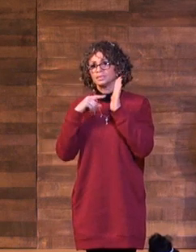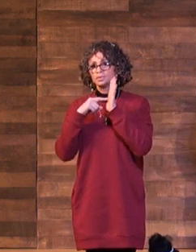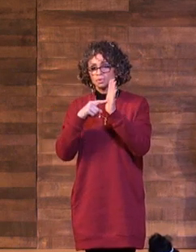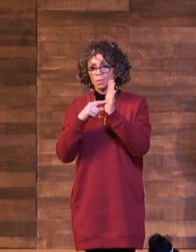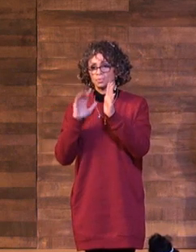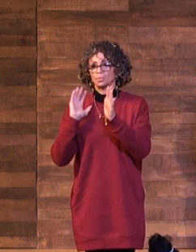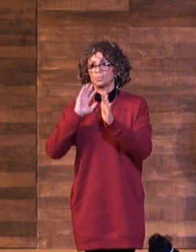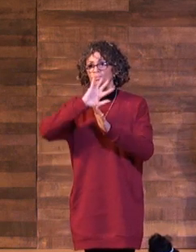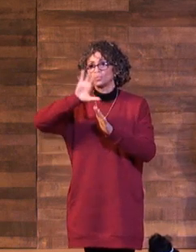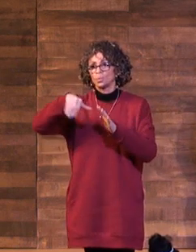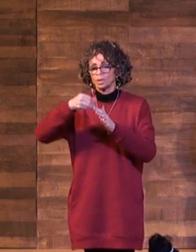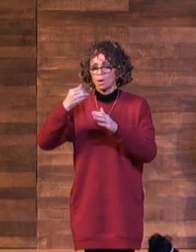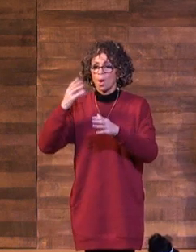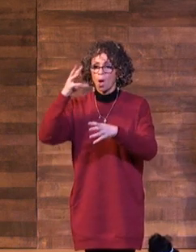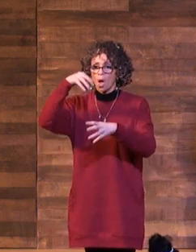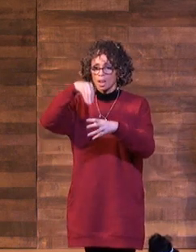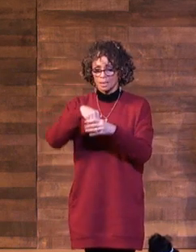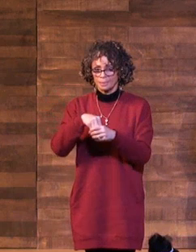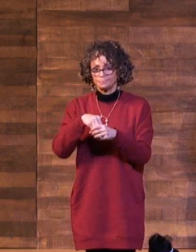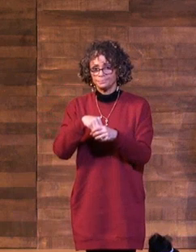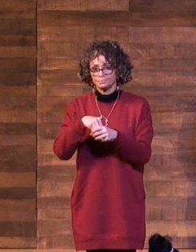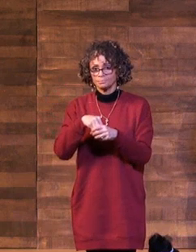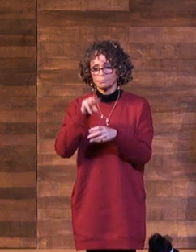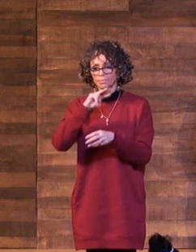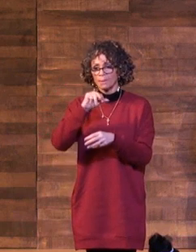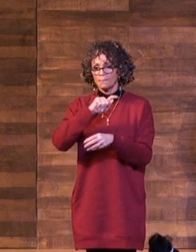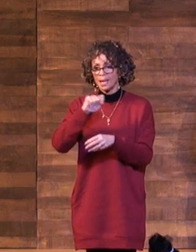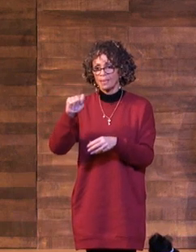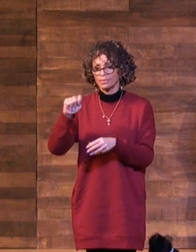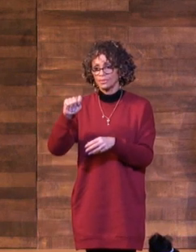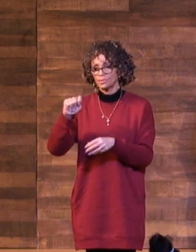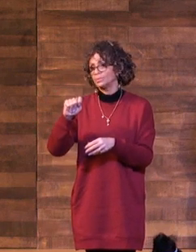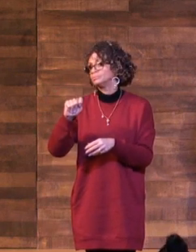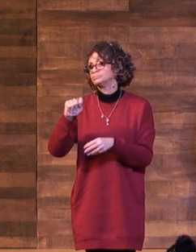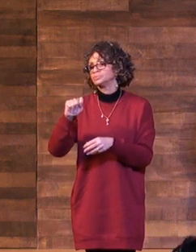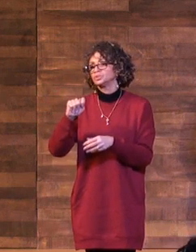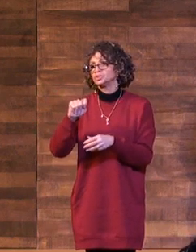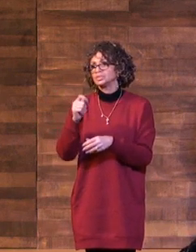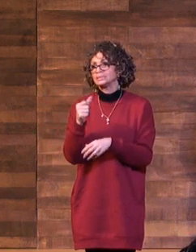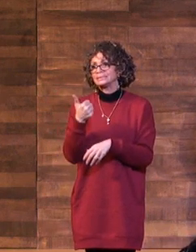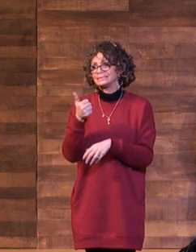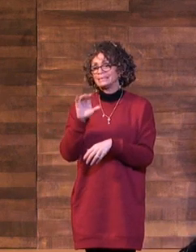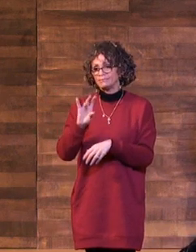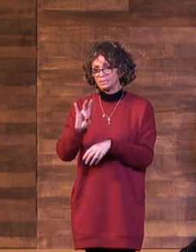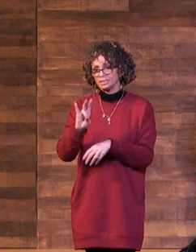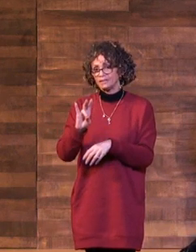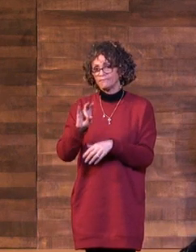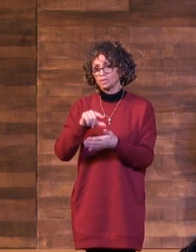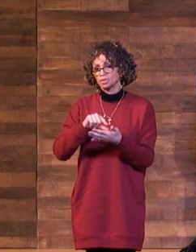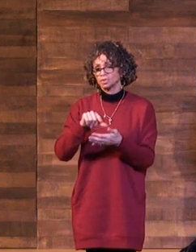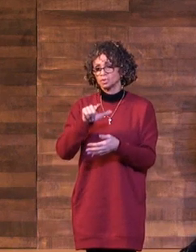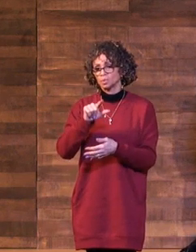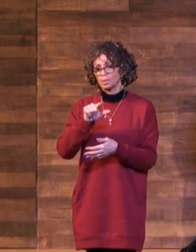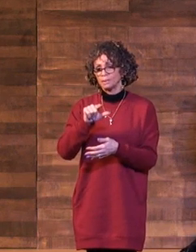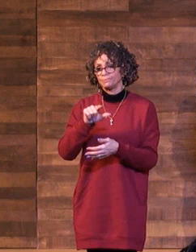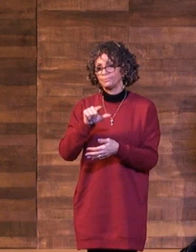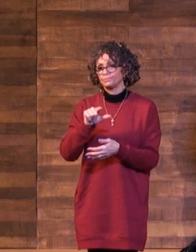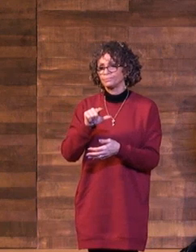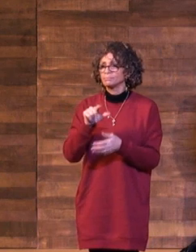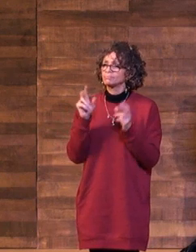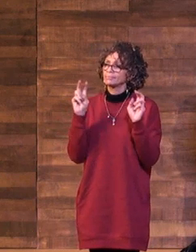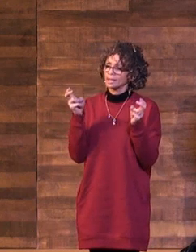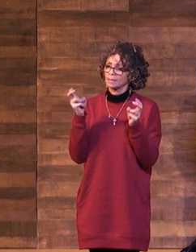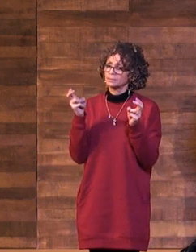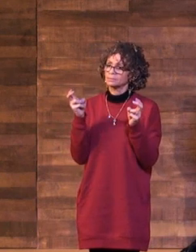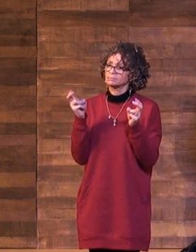works. Matthew chapter 17, verse 20, and he said to them, because of your little faith,